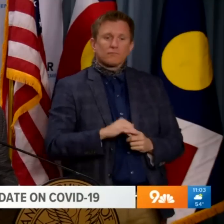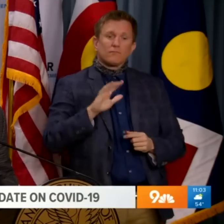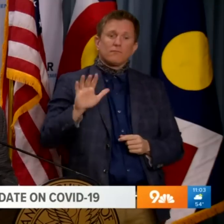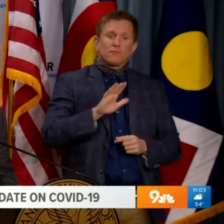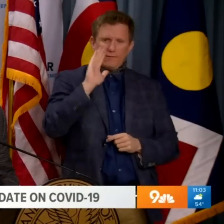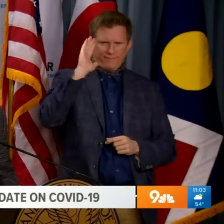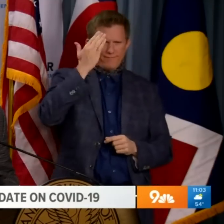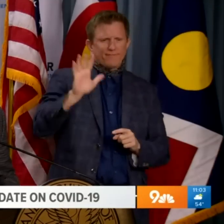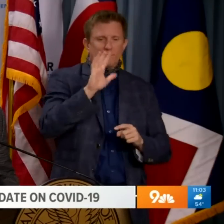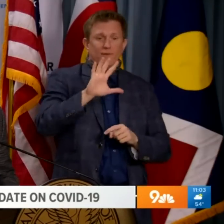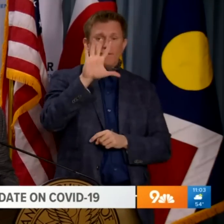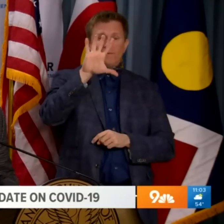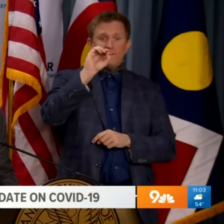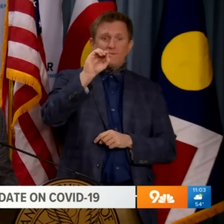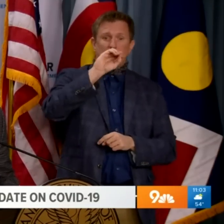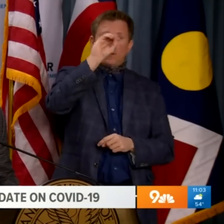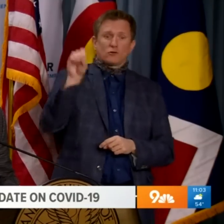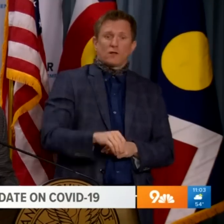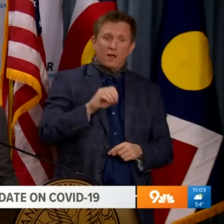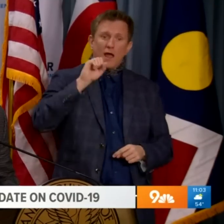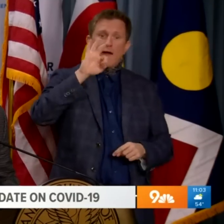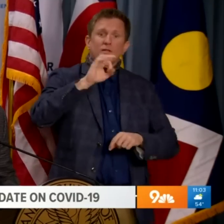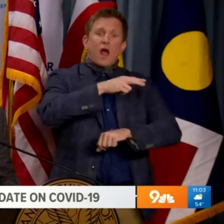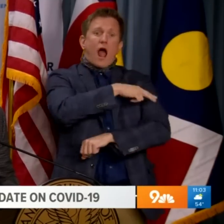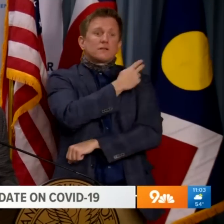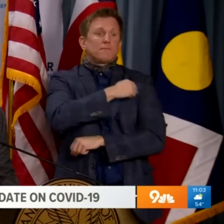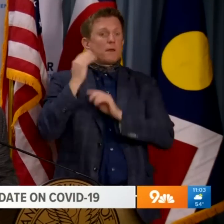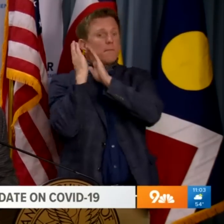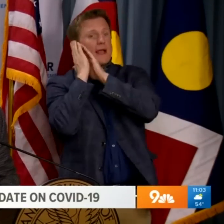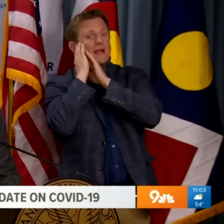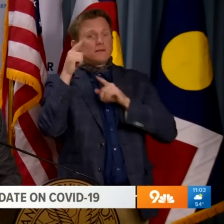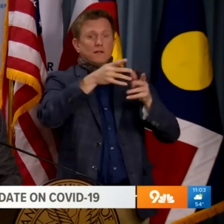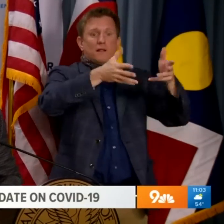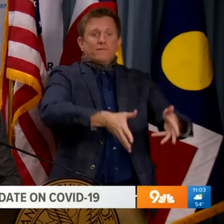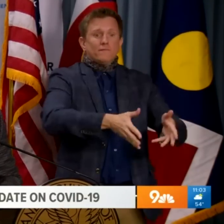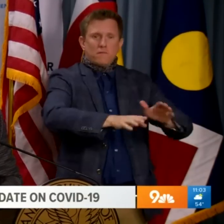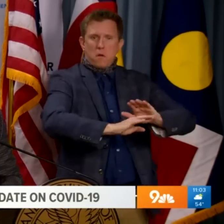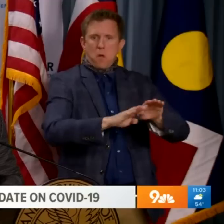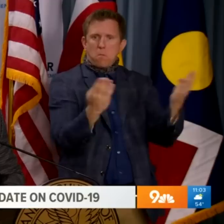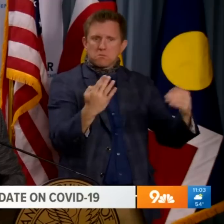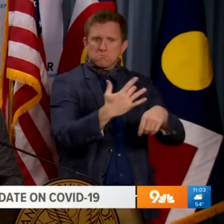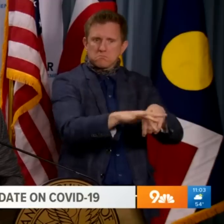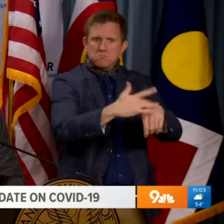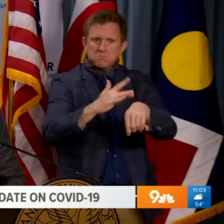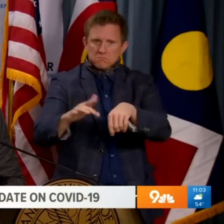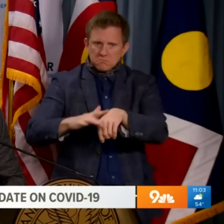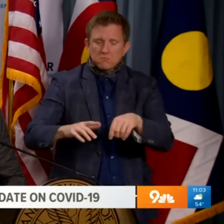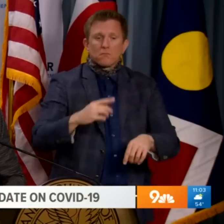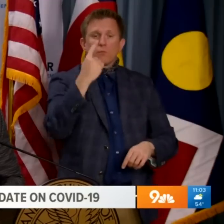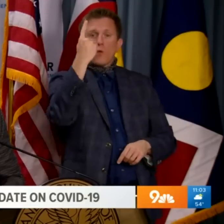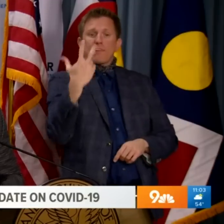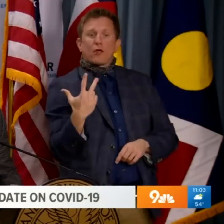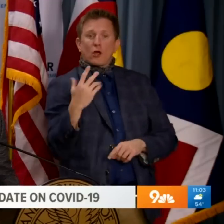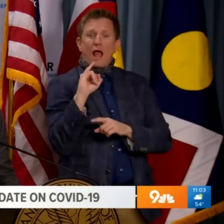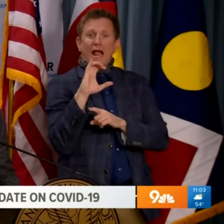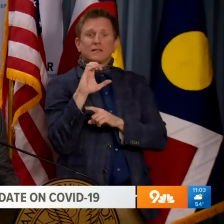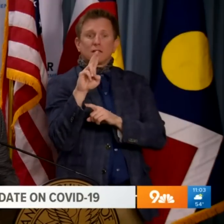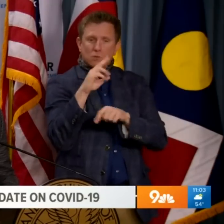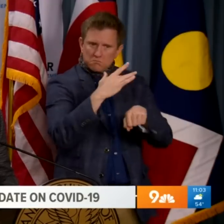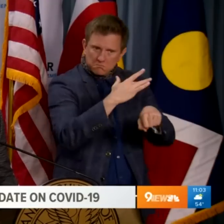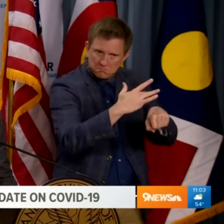pace of new cases that appear to be slowing. Our hospitals are doing a great job keeping